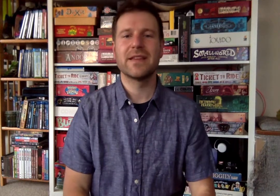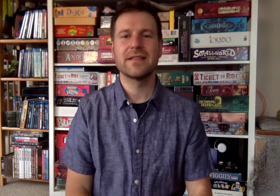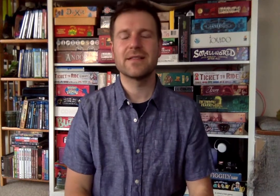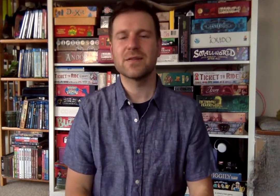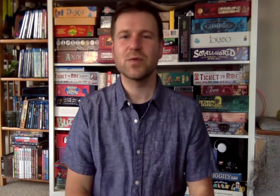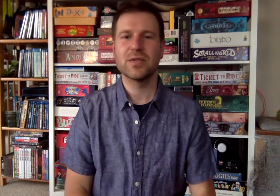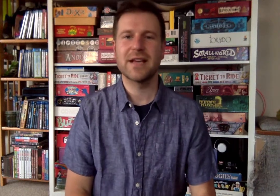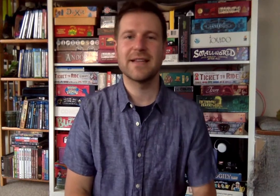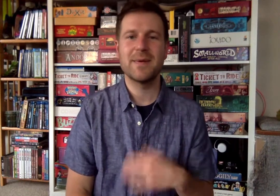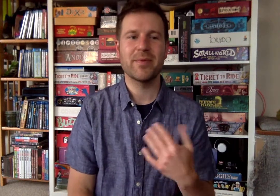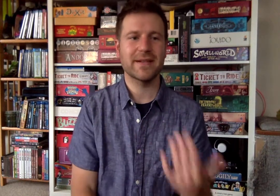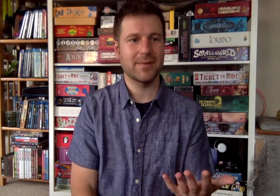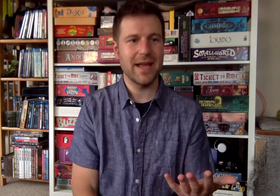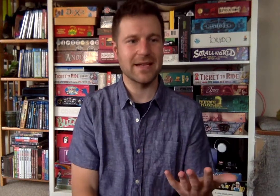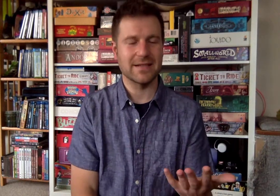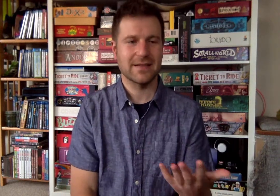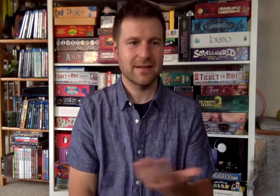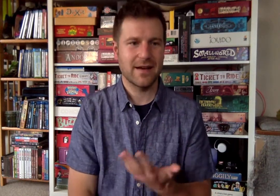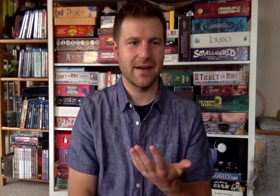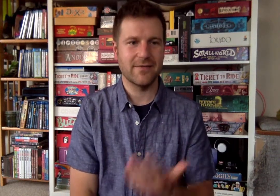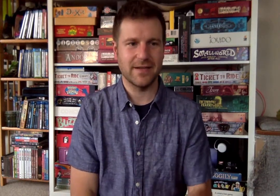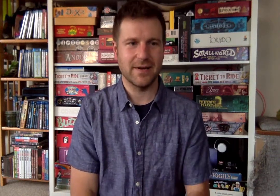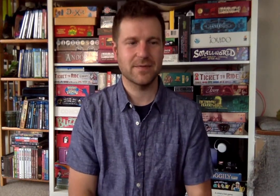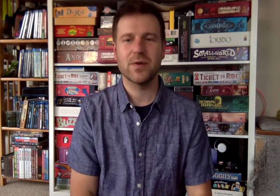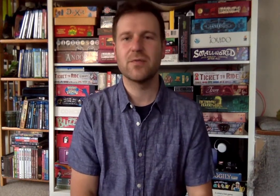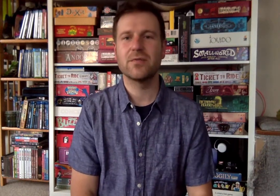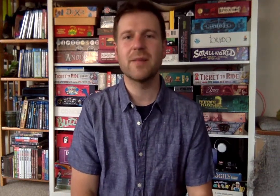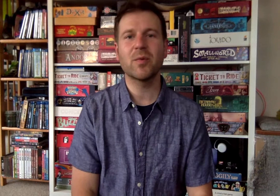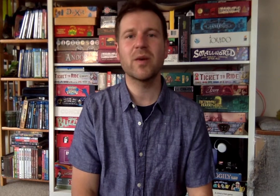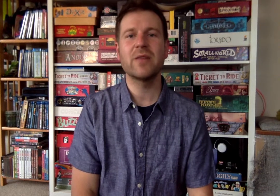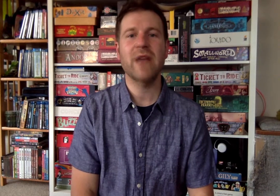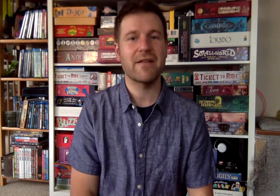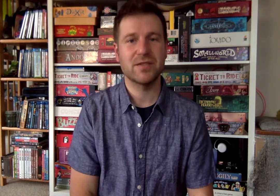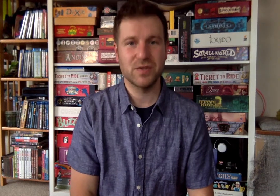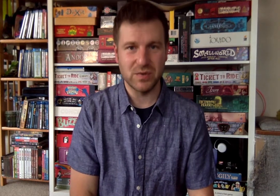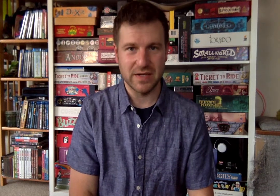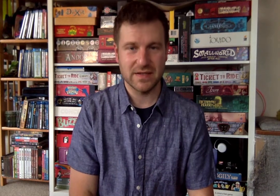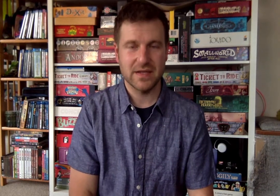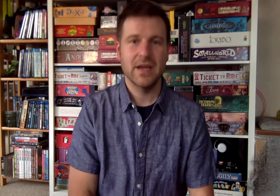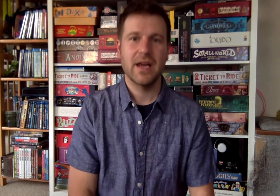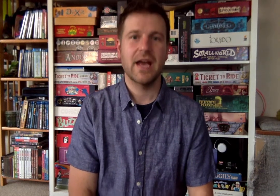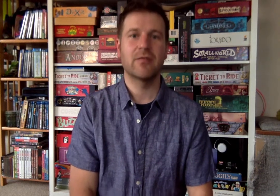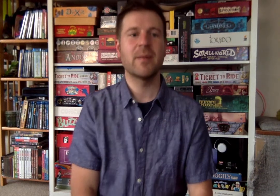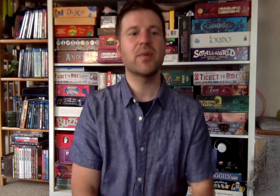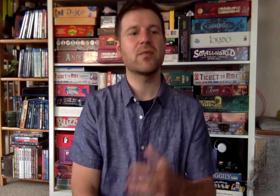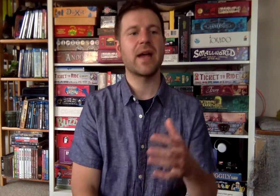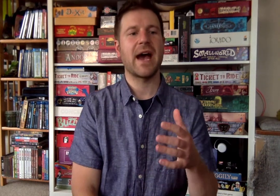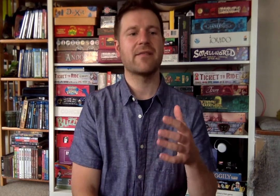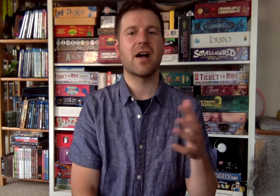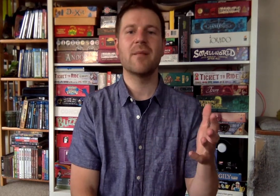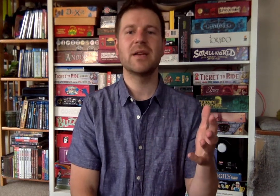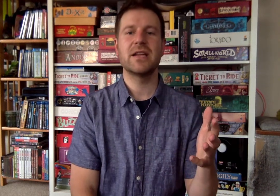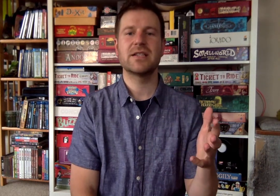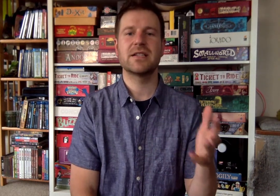This is the School Science People Explained video. So number one, we have student. And remember, we have a combination